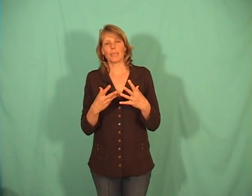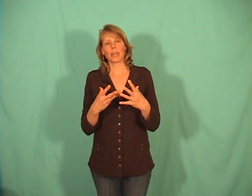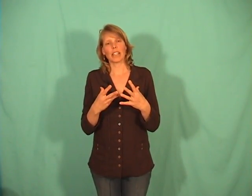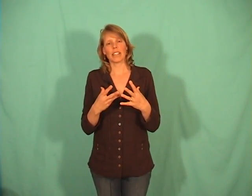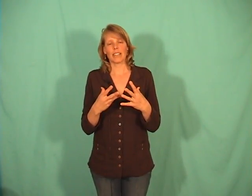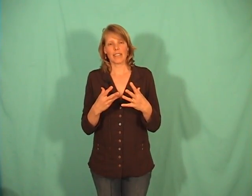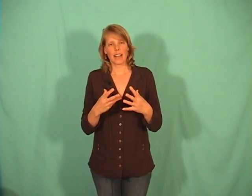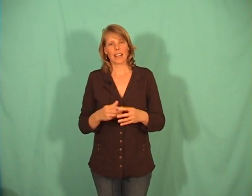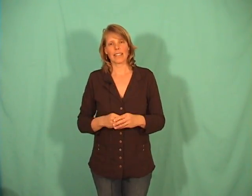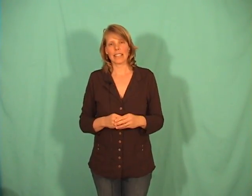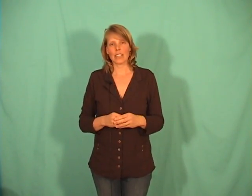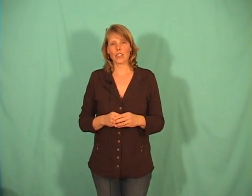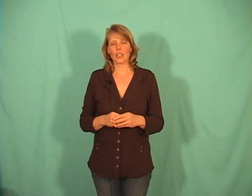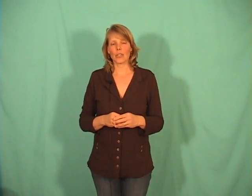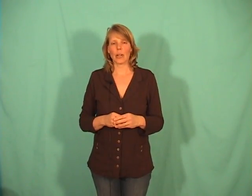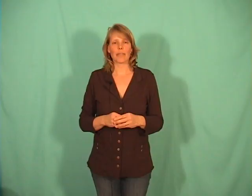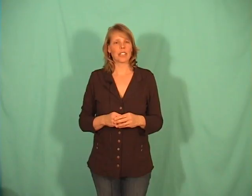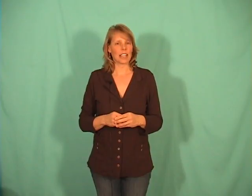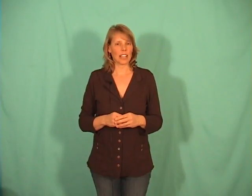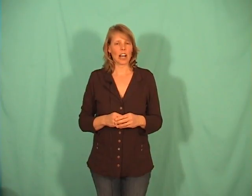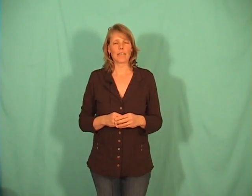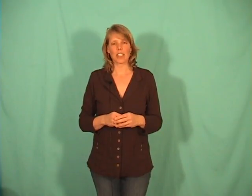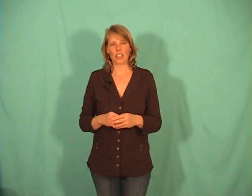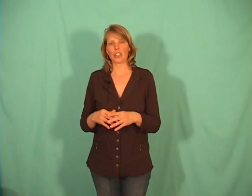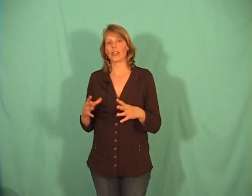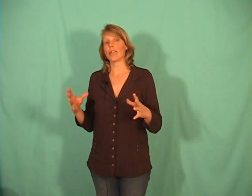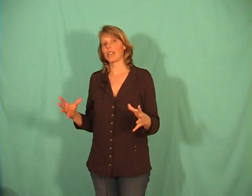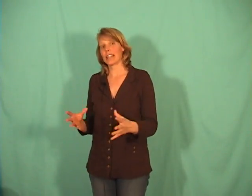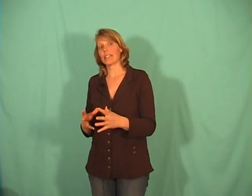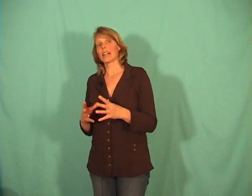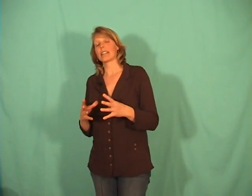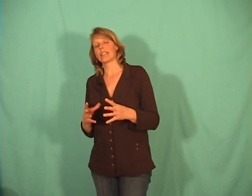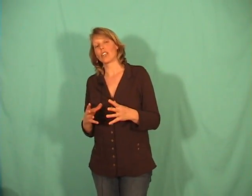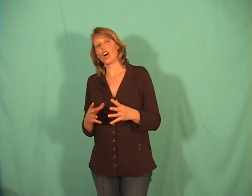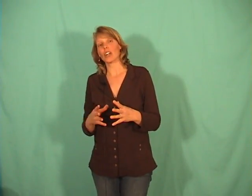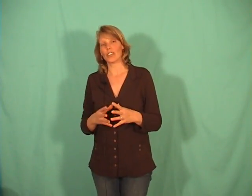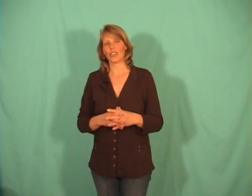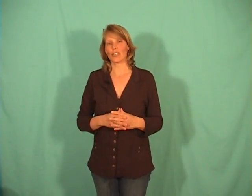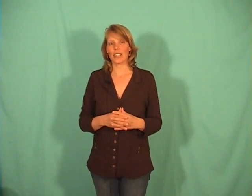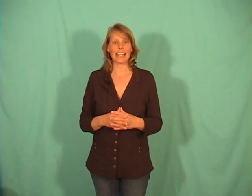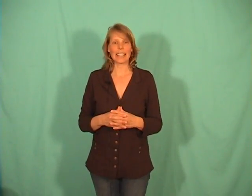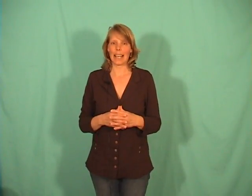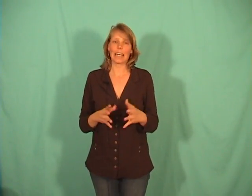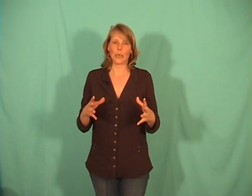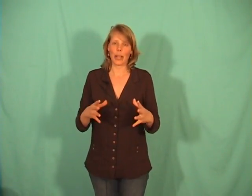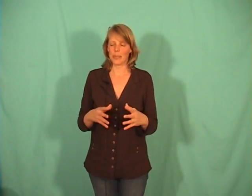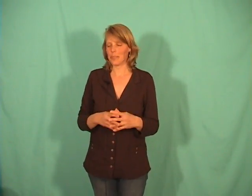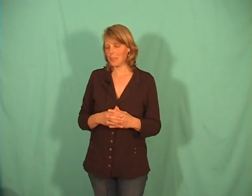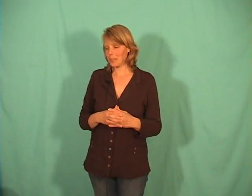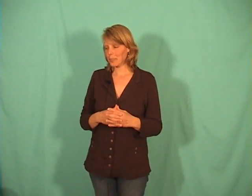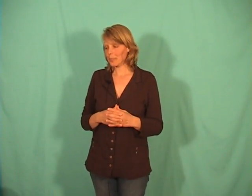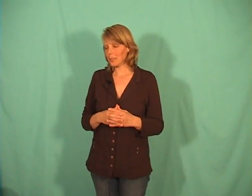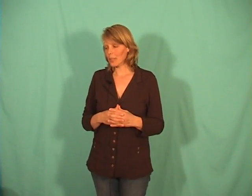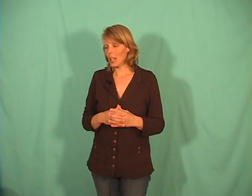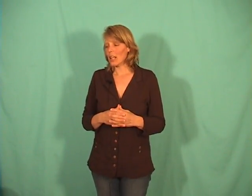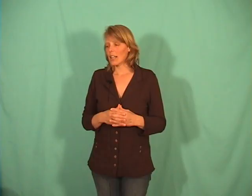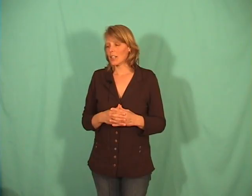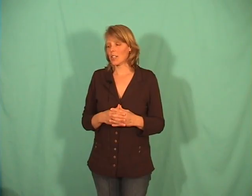bringing these signs into everyday conversation or everyday songs that you're singing anyway. Here's another